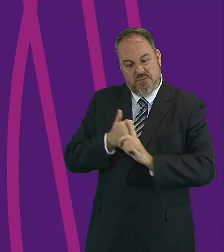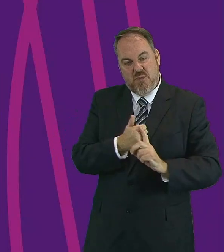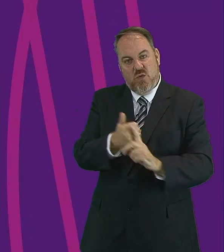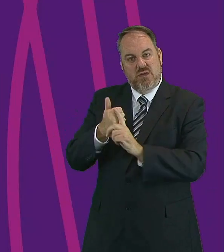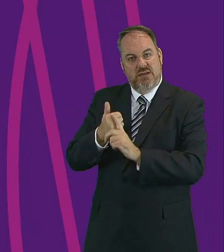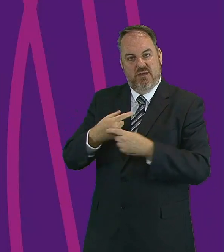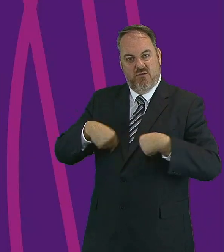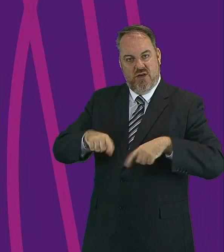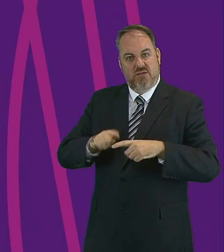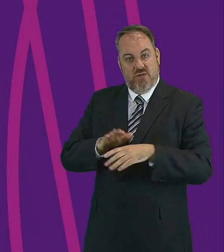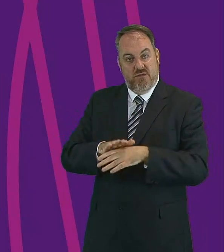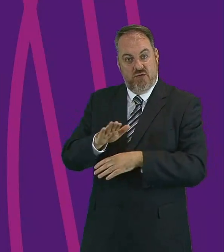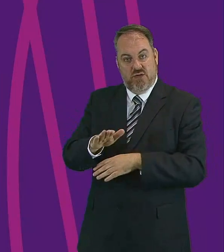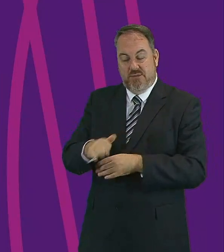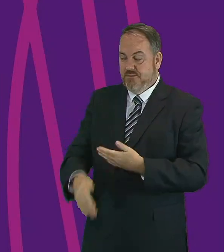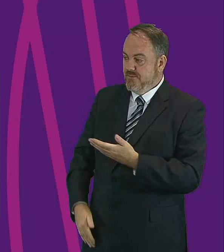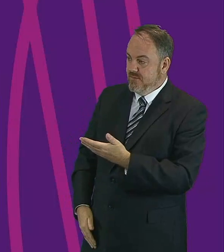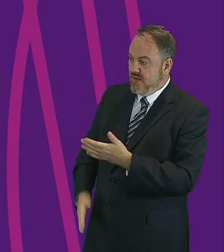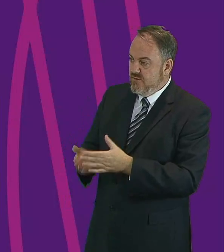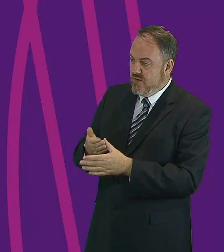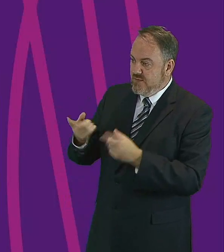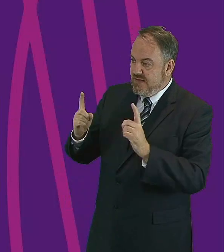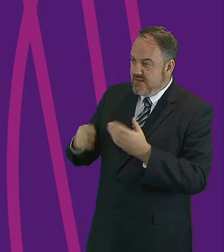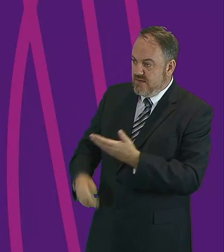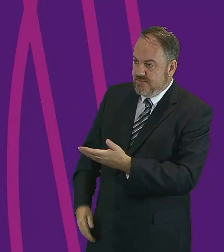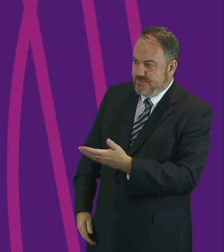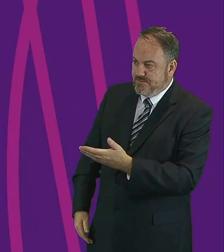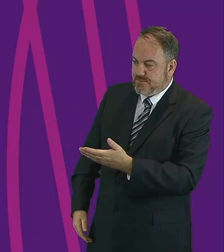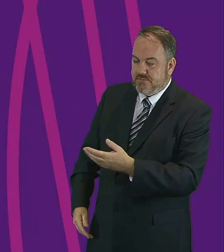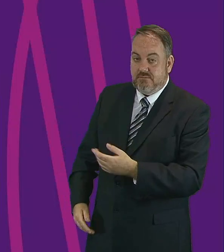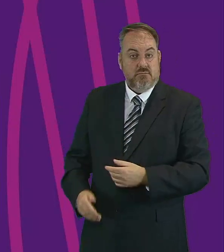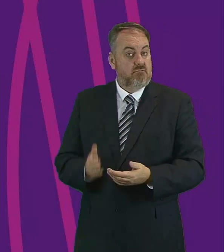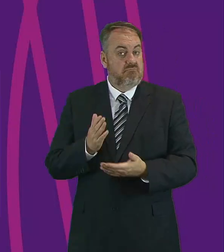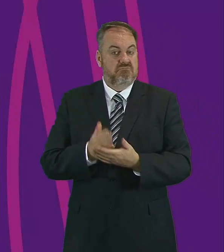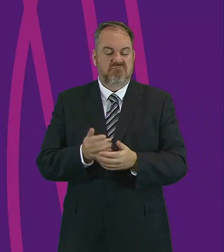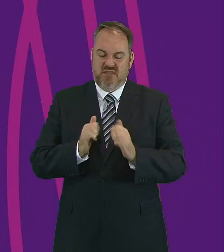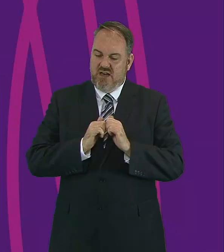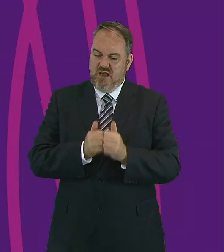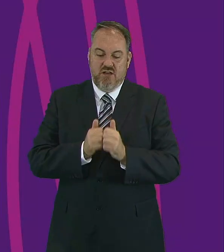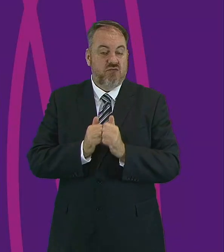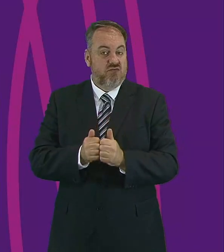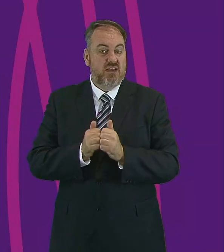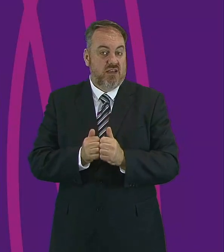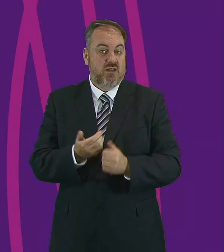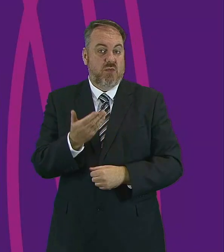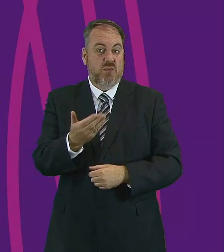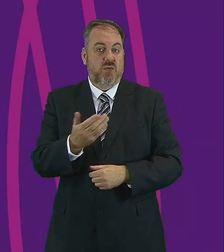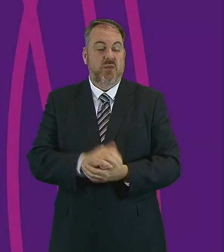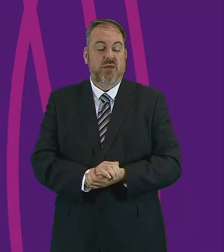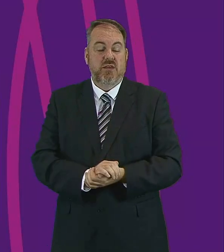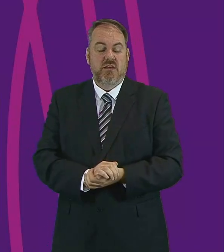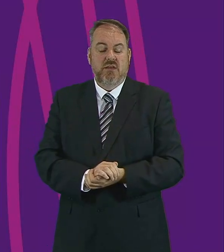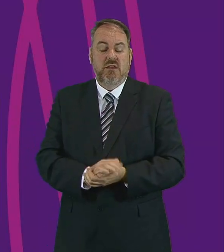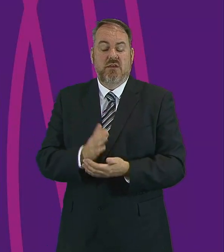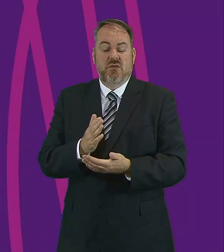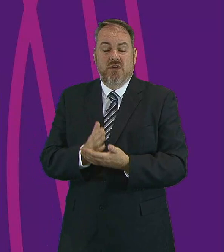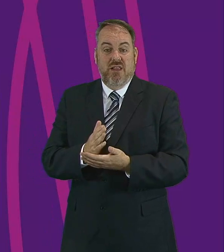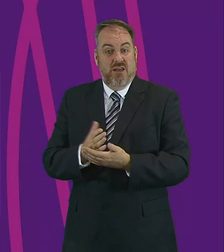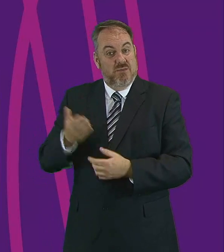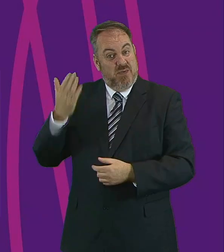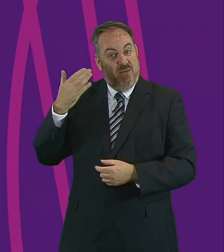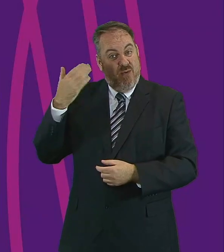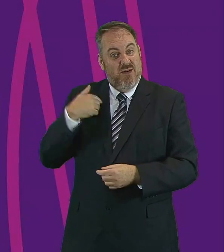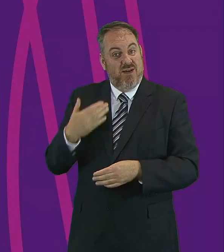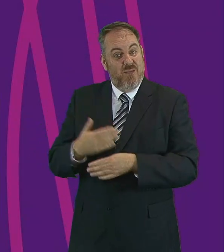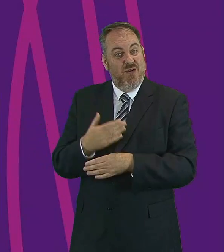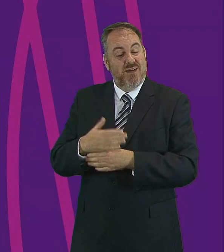long term? First Minister. Yes, I do agree. Not only do I think that these services are essential services, I used to work as a